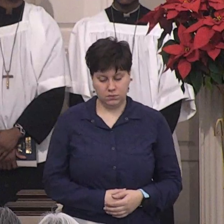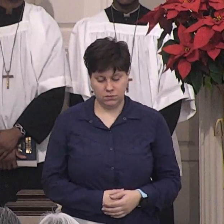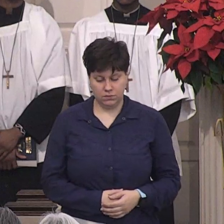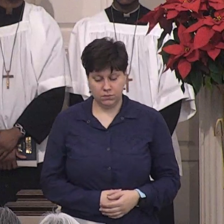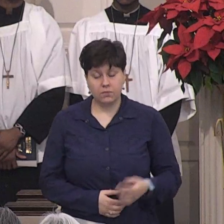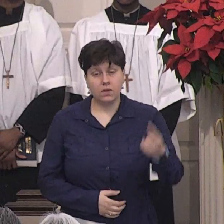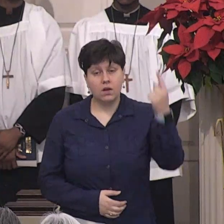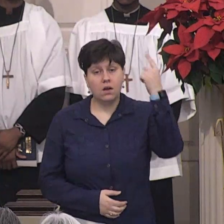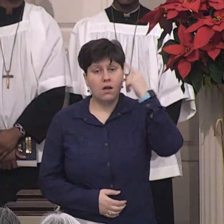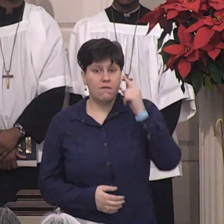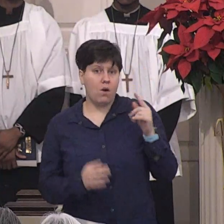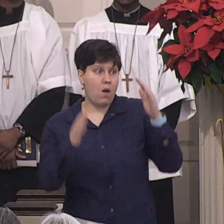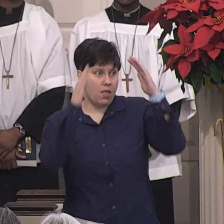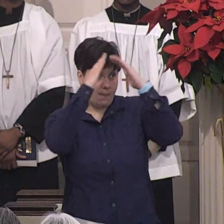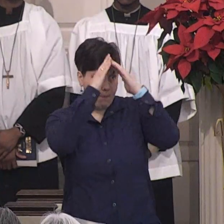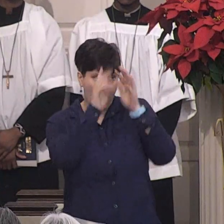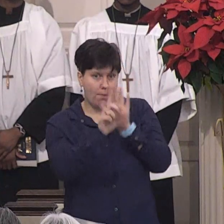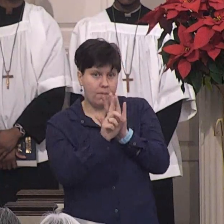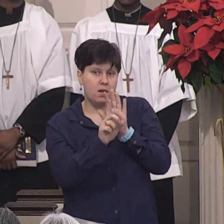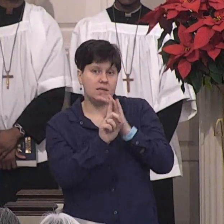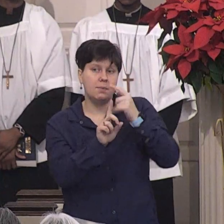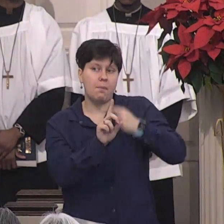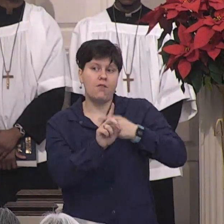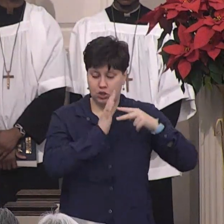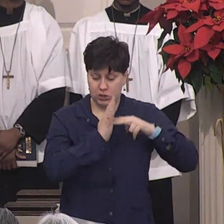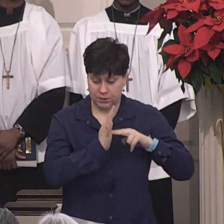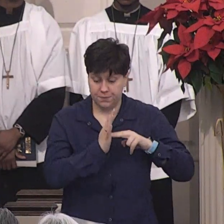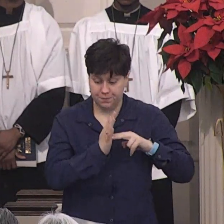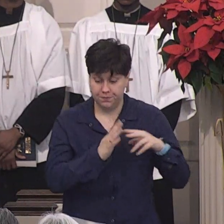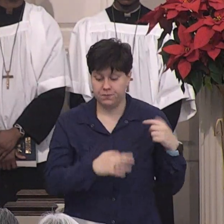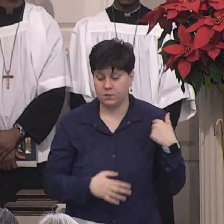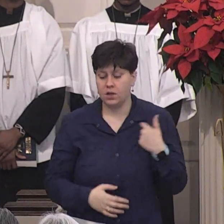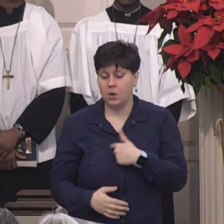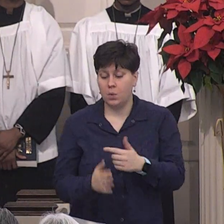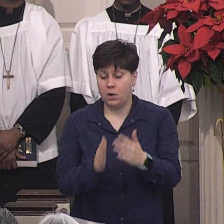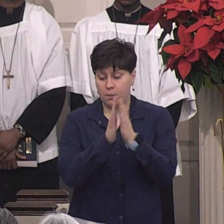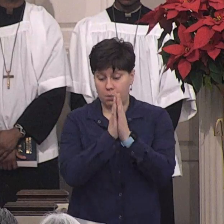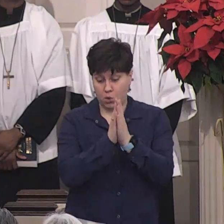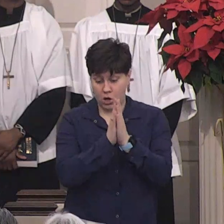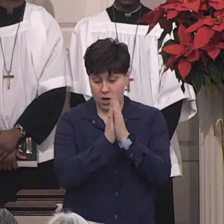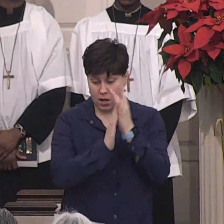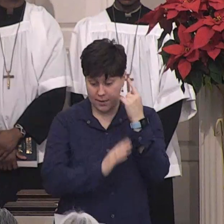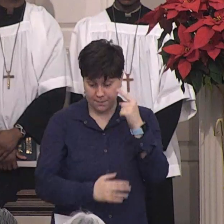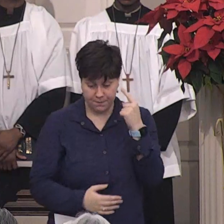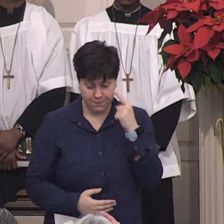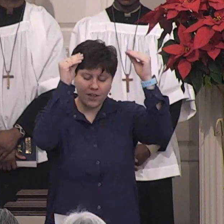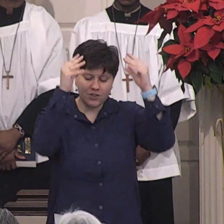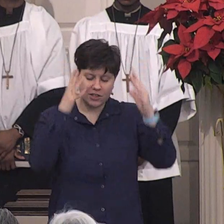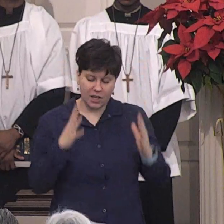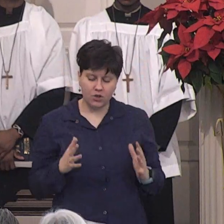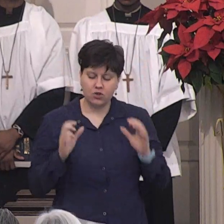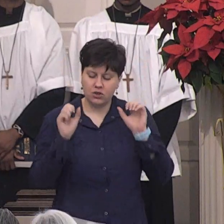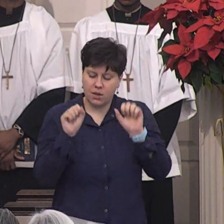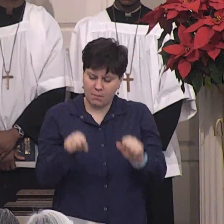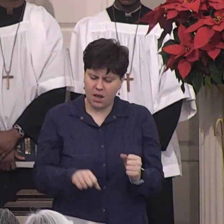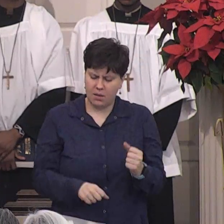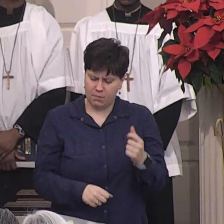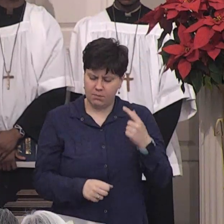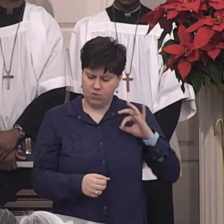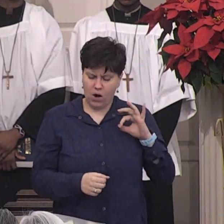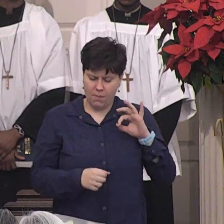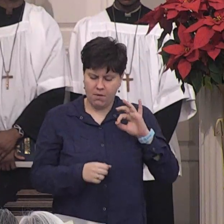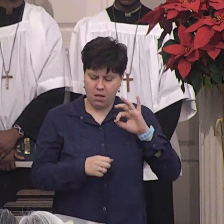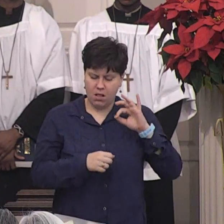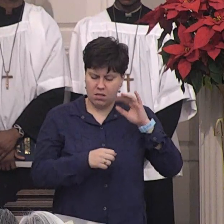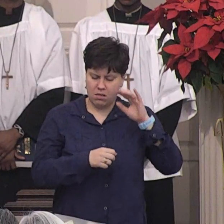For the Pope's monthly intention, we pray that educators may be credible witnesses,